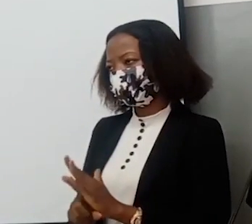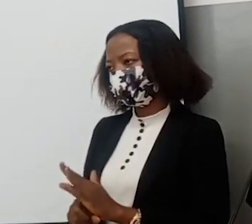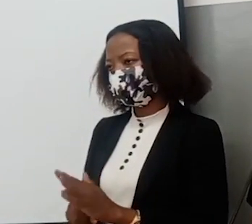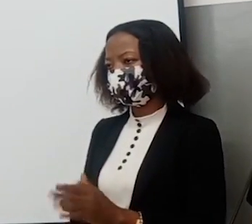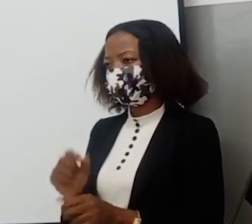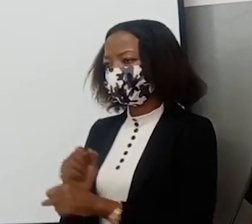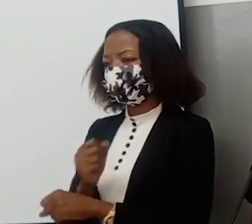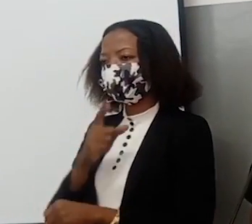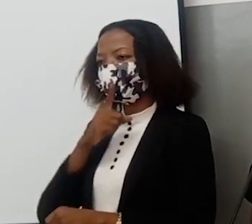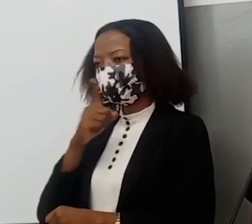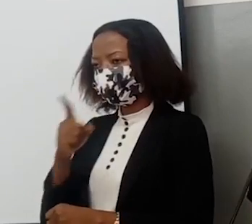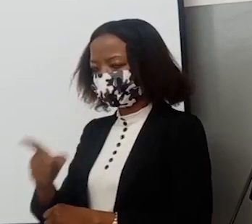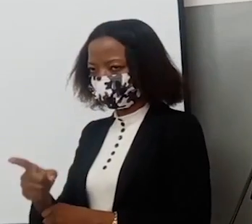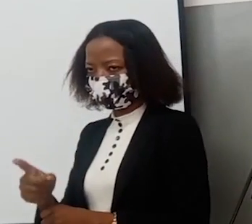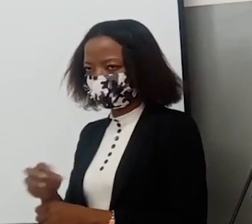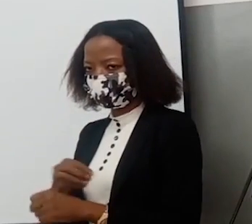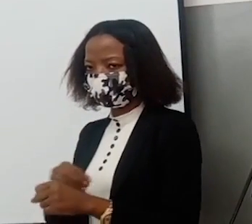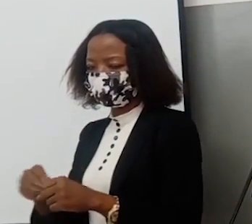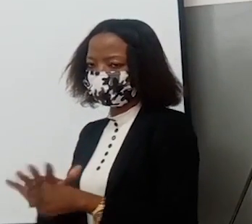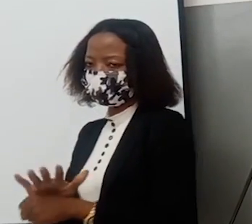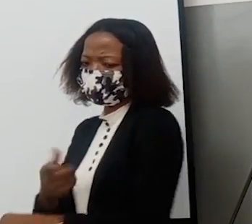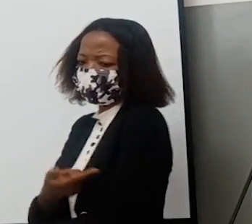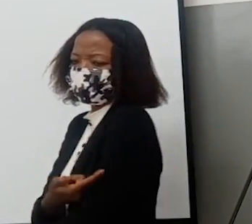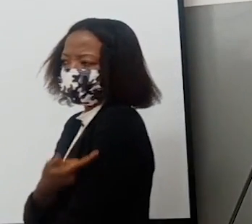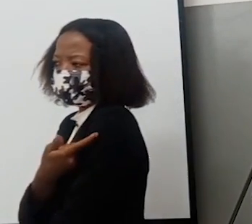make sure we take our COVID-19 vaccines.